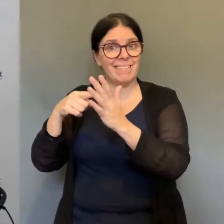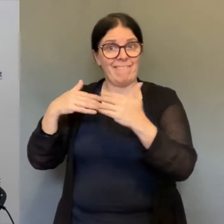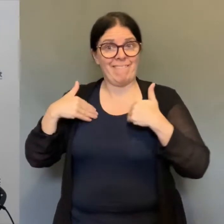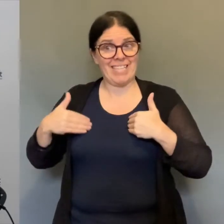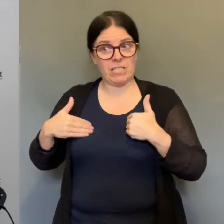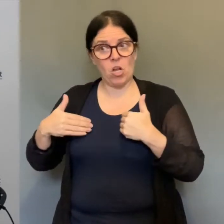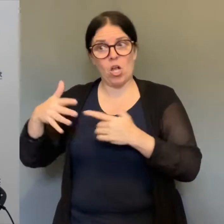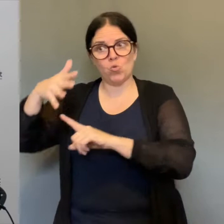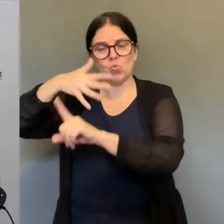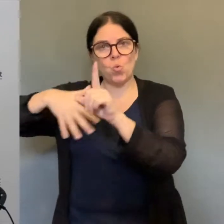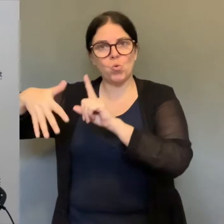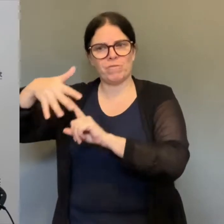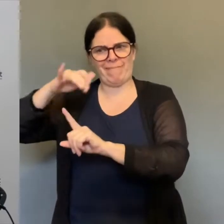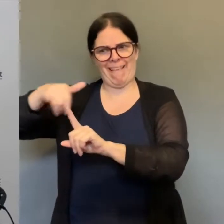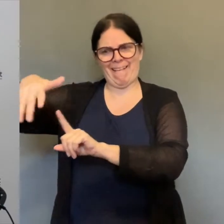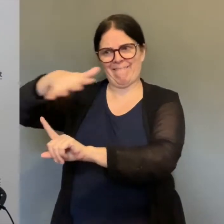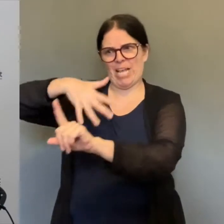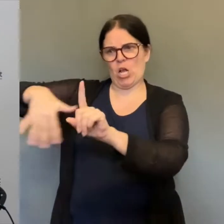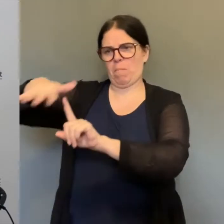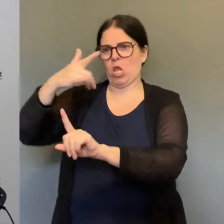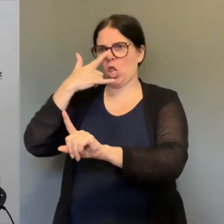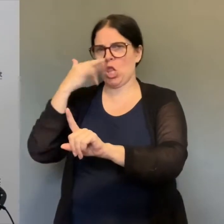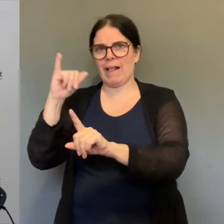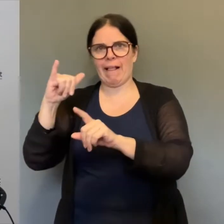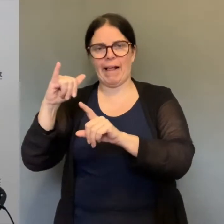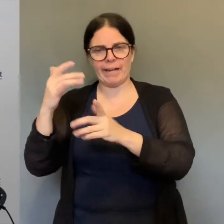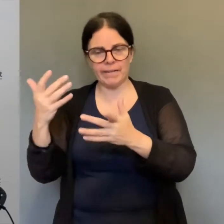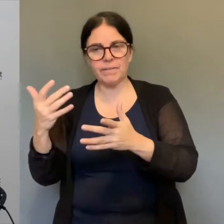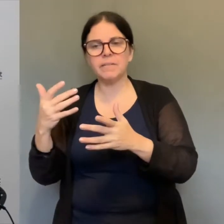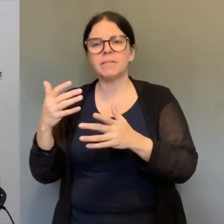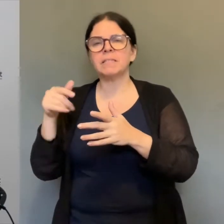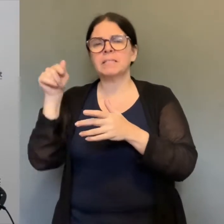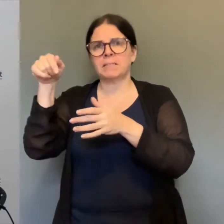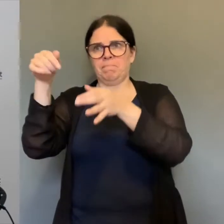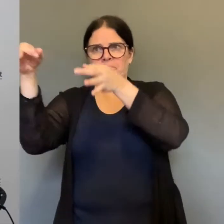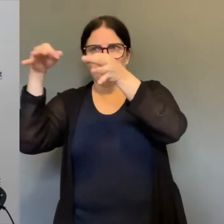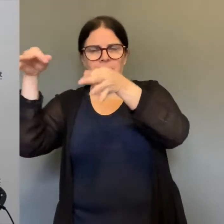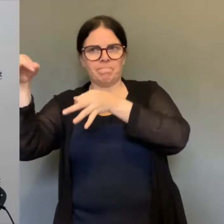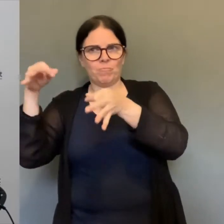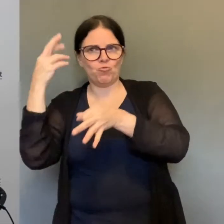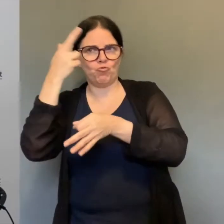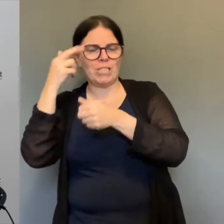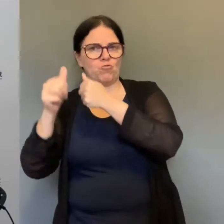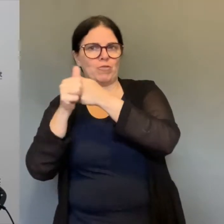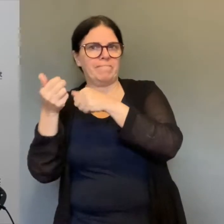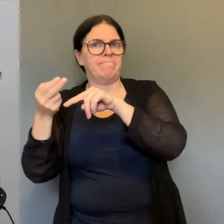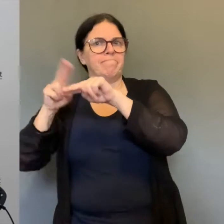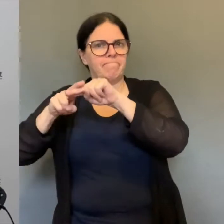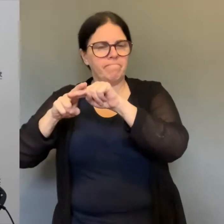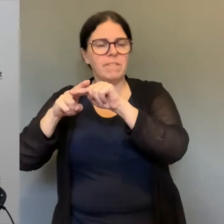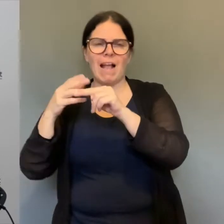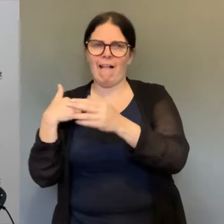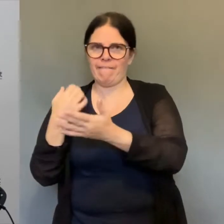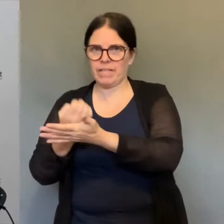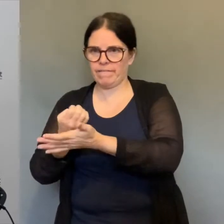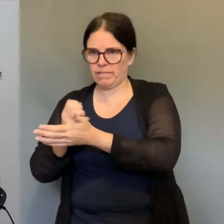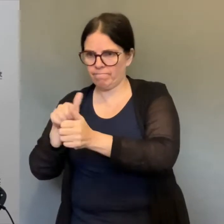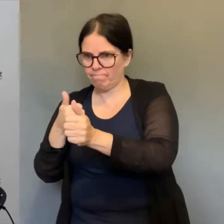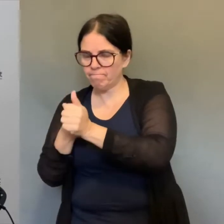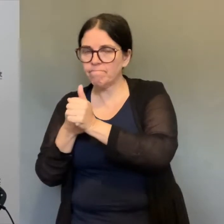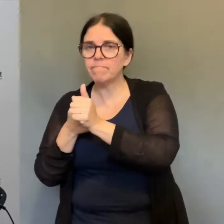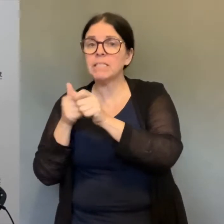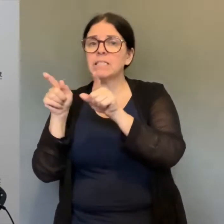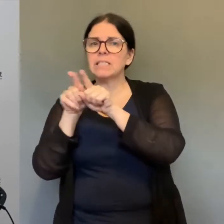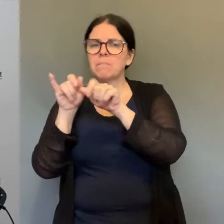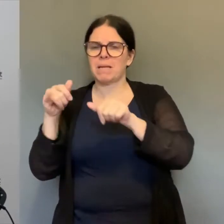social distancing, and continuity of care and contingency planning needed to ensure people who have support. The